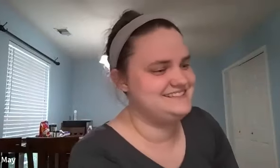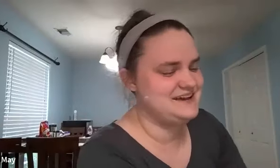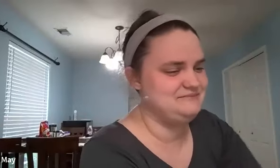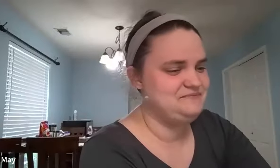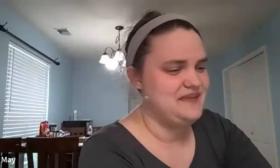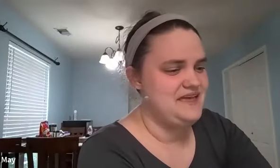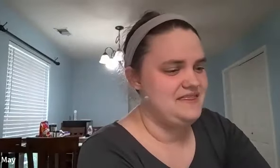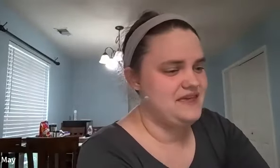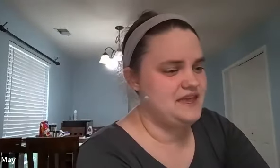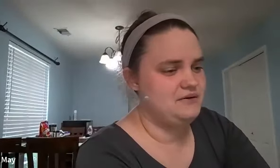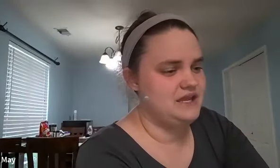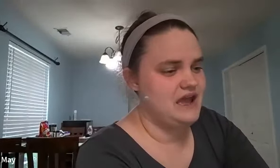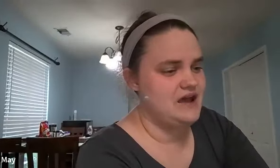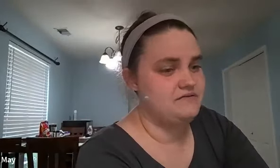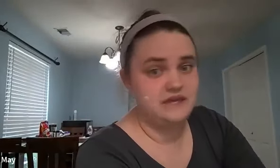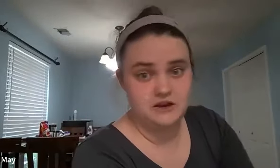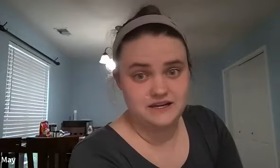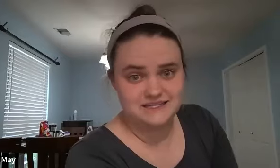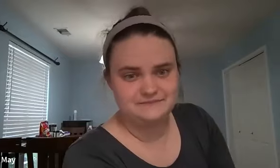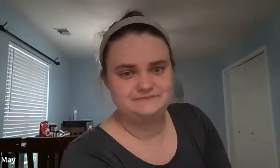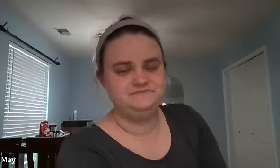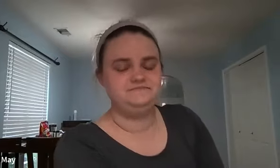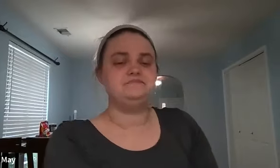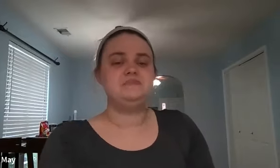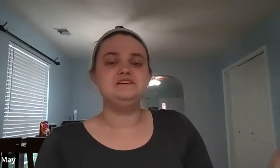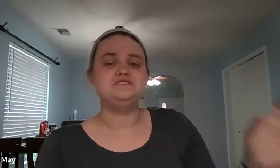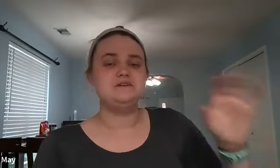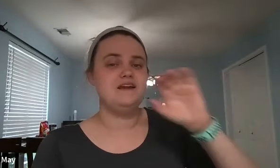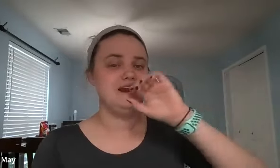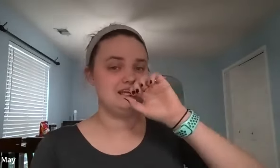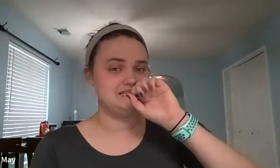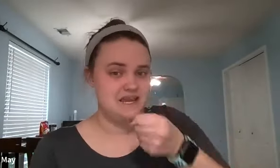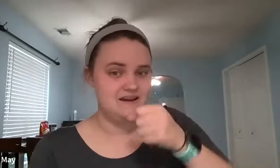So then we have carrot. So carrot is carrot.